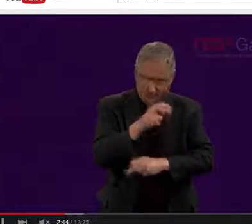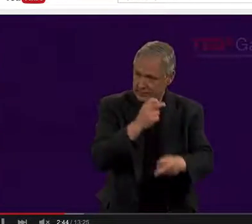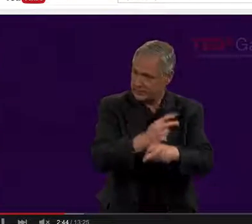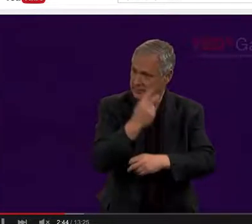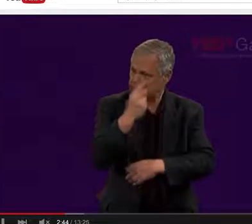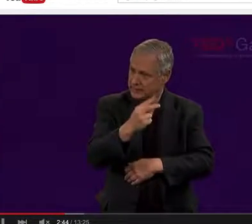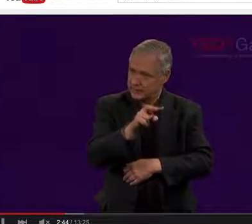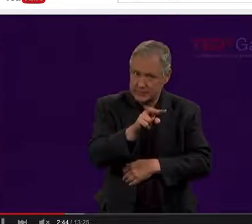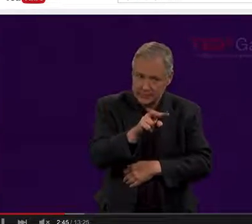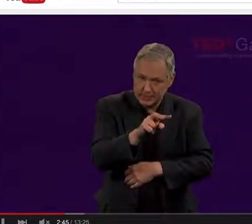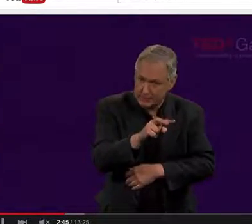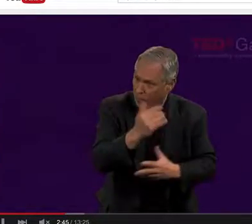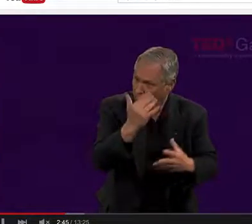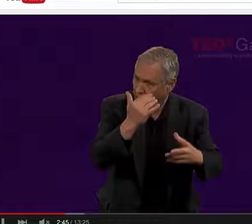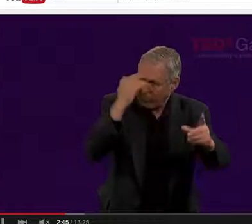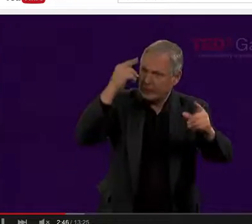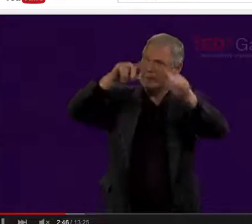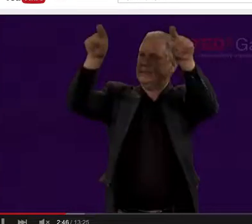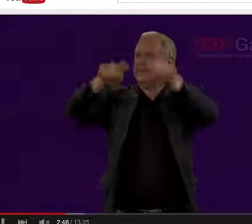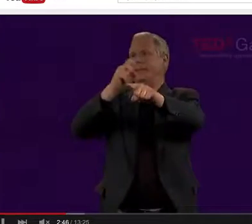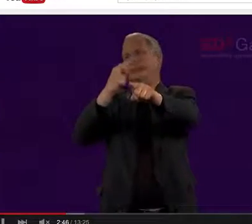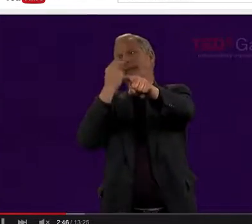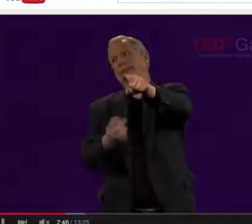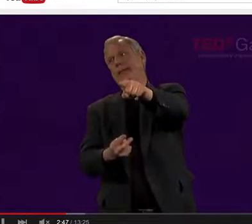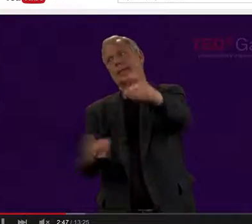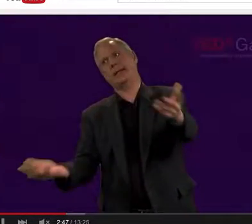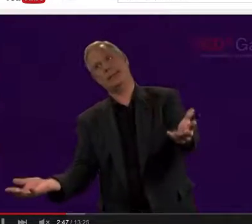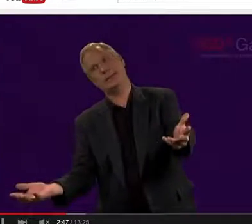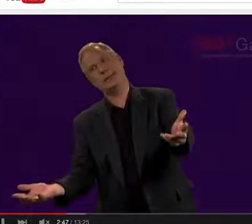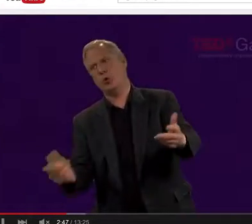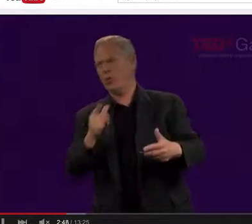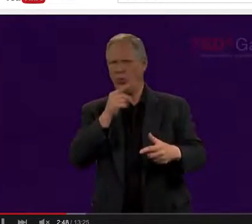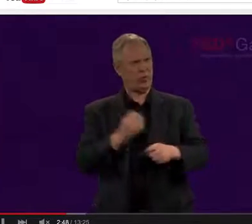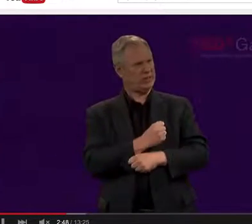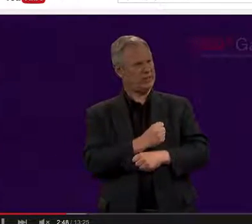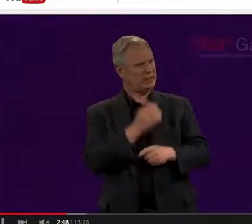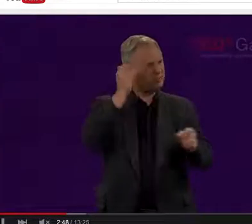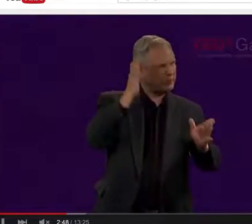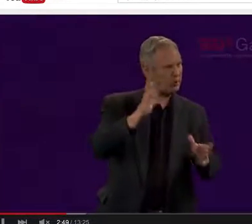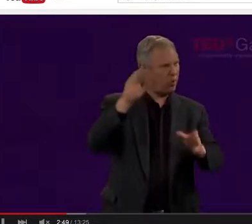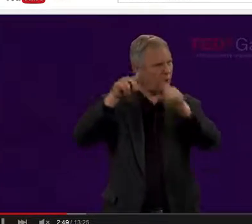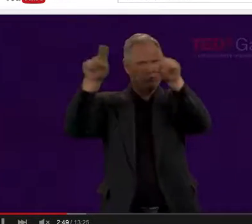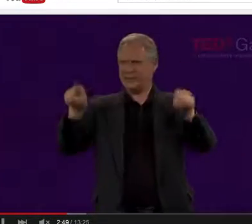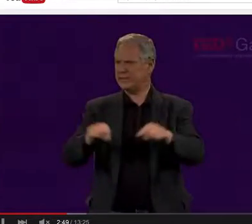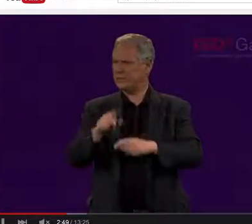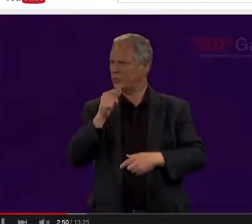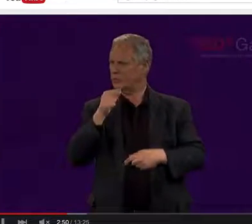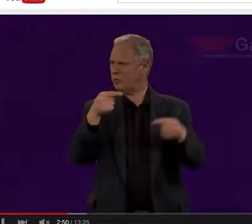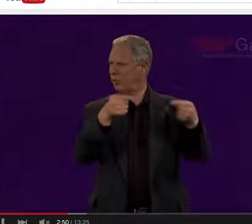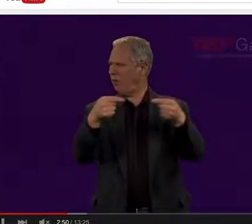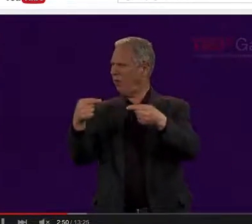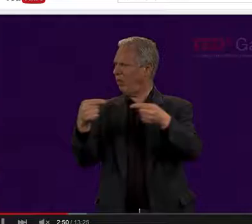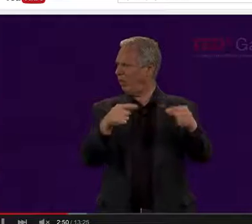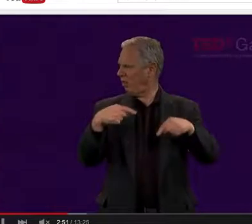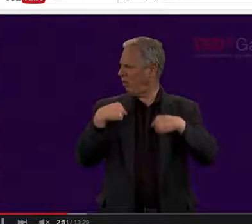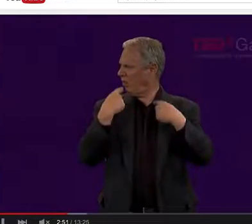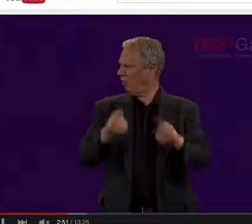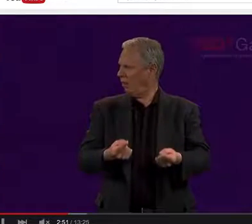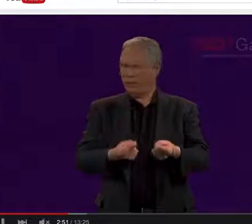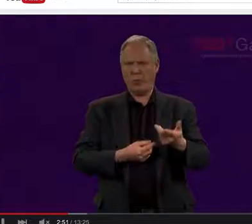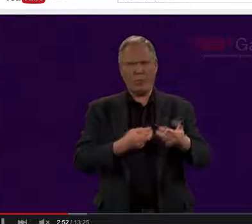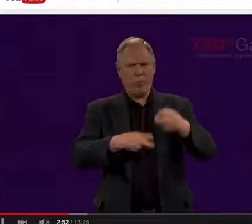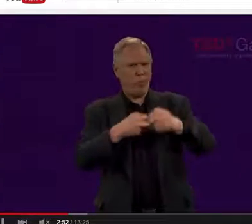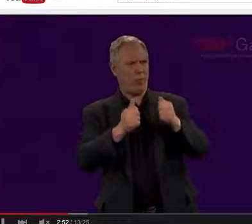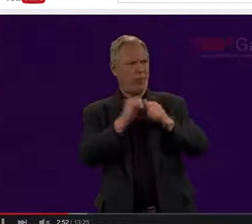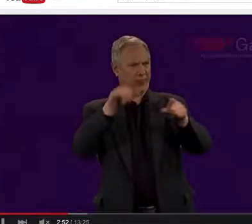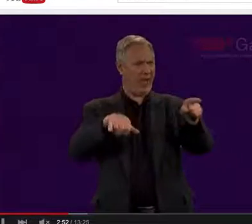The speaker watches, and the people watching it, it's the screen. They can't really see it, so it's a